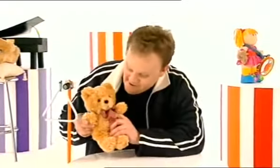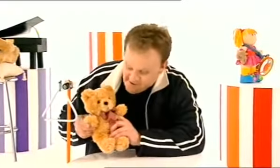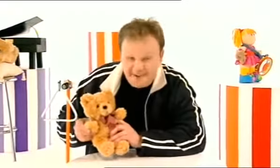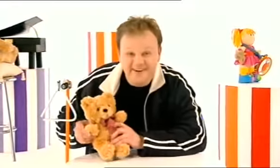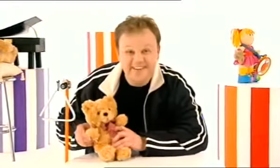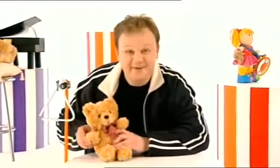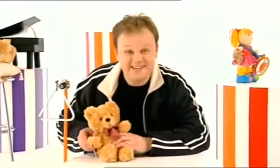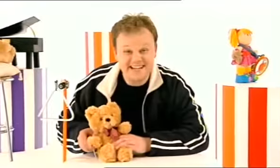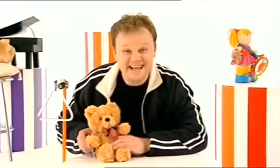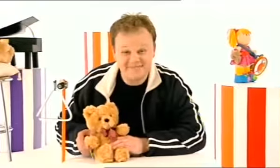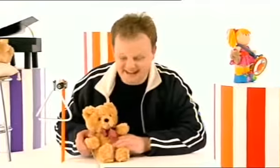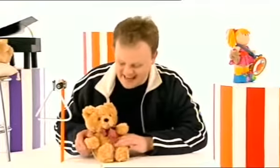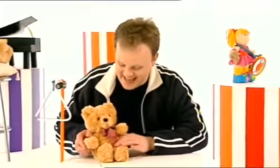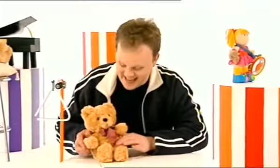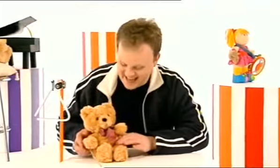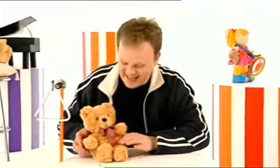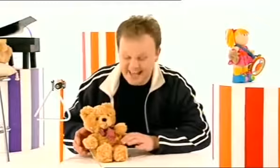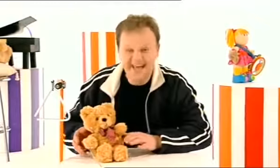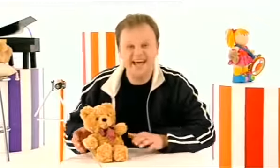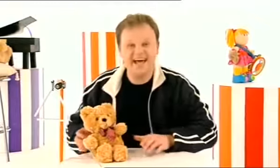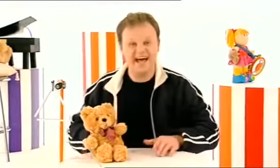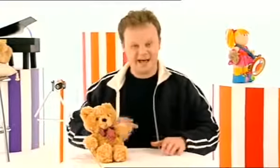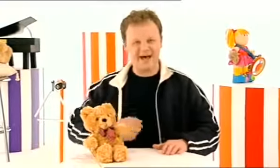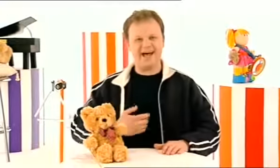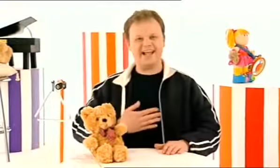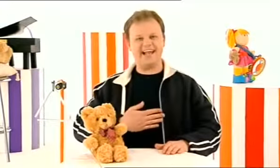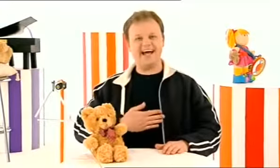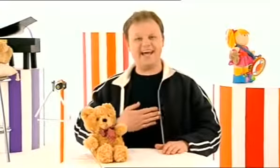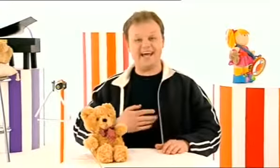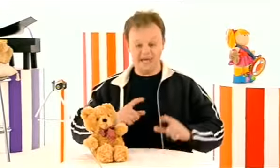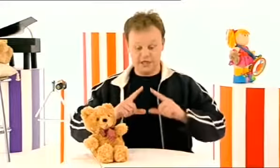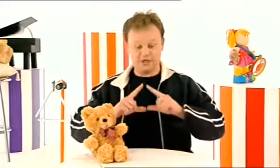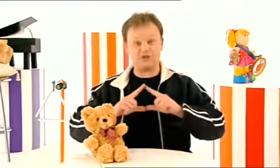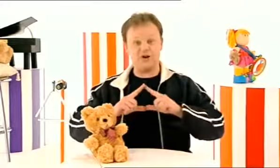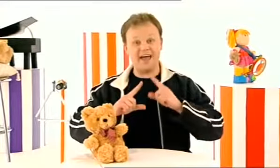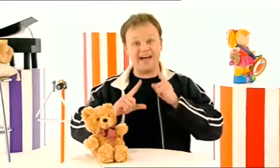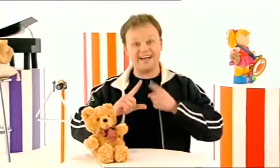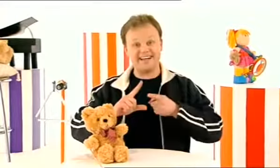Oh, that was lovely. I like the triangle.